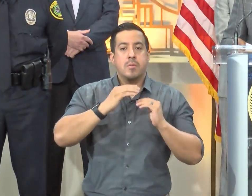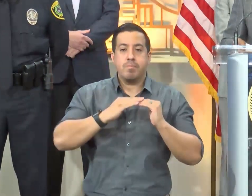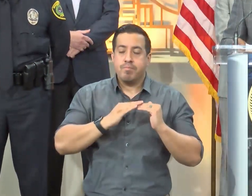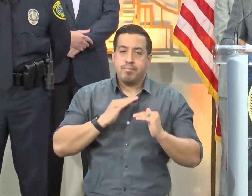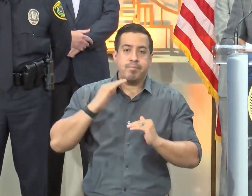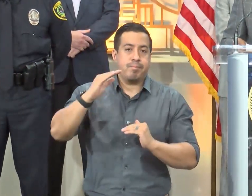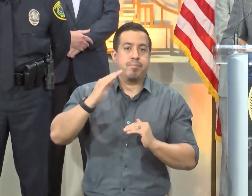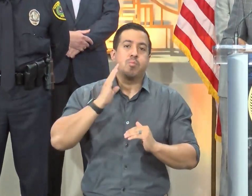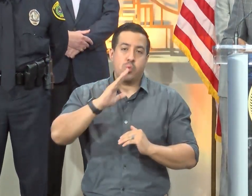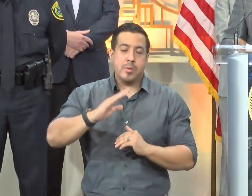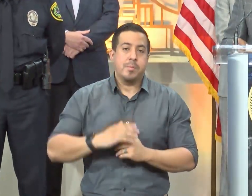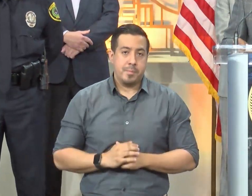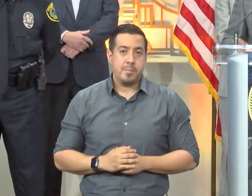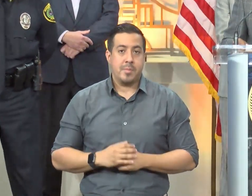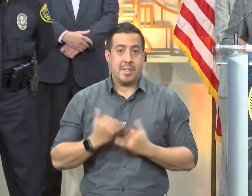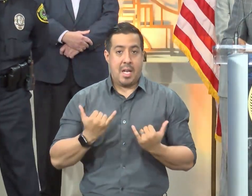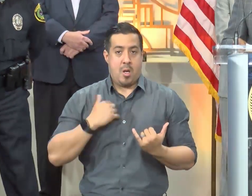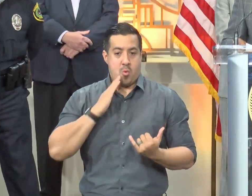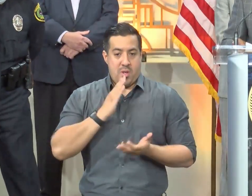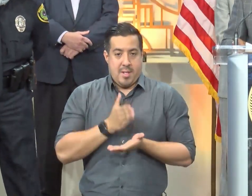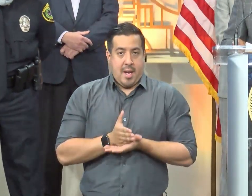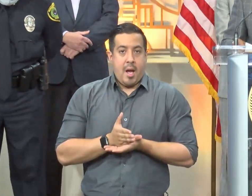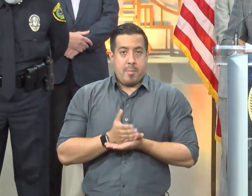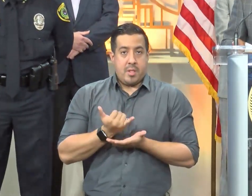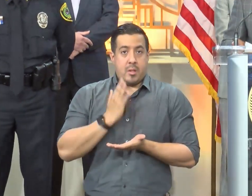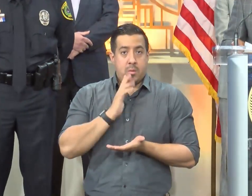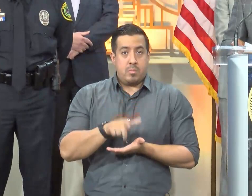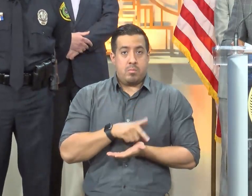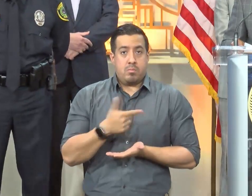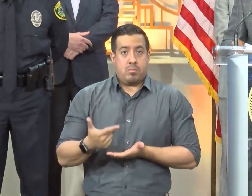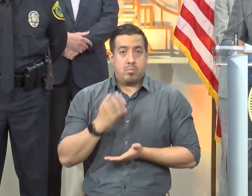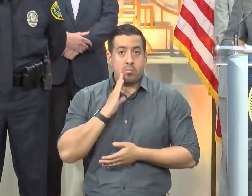now, let me stop and let me bring up